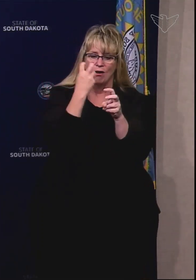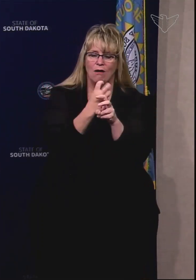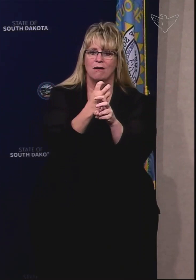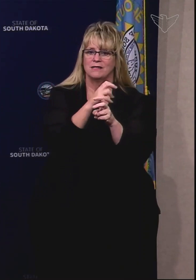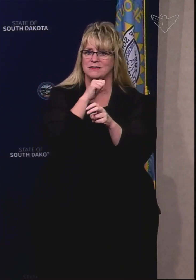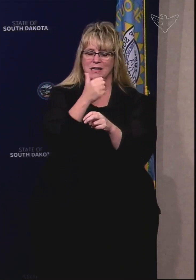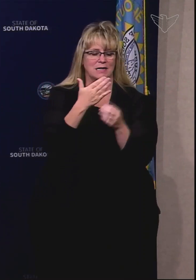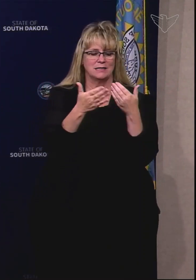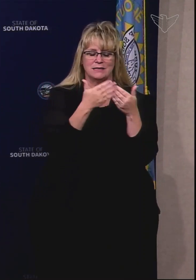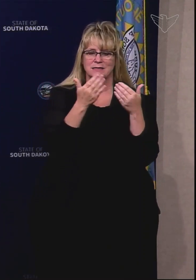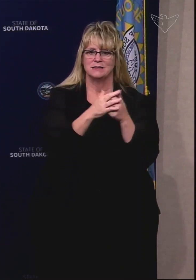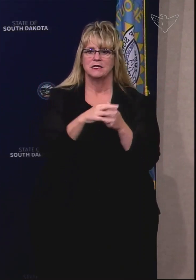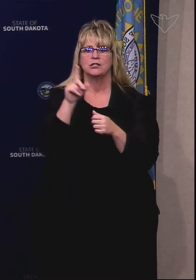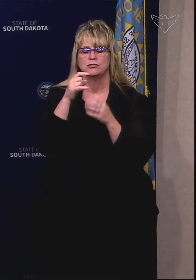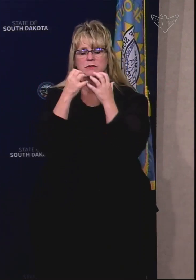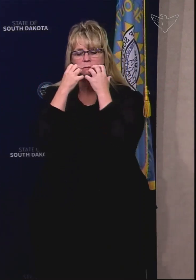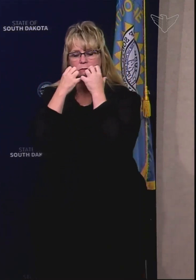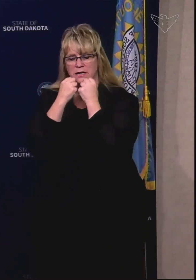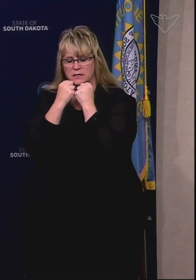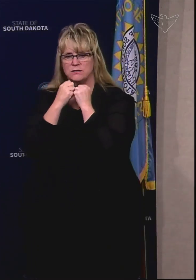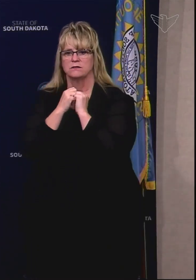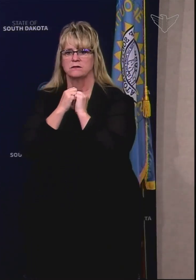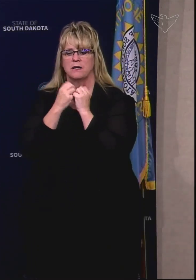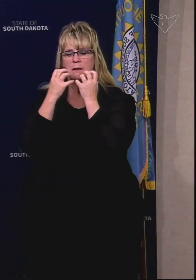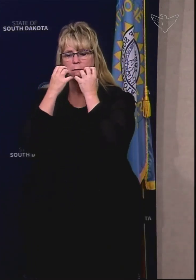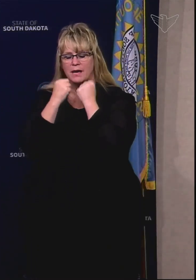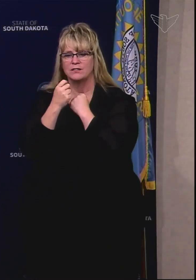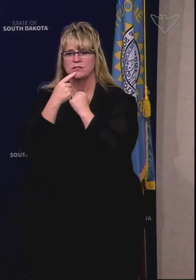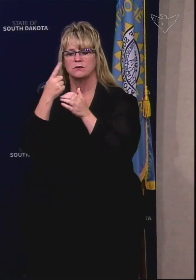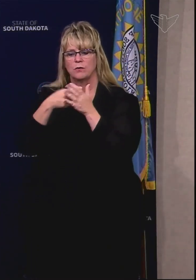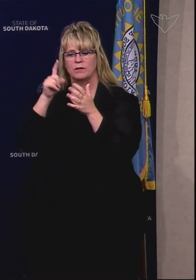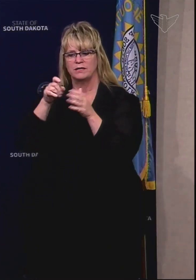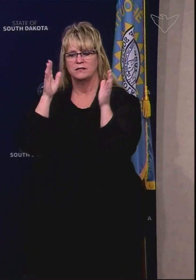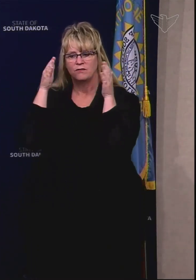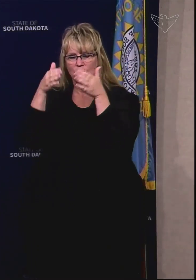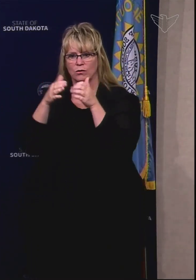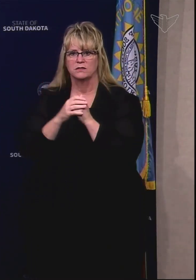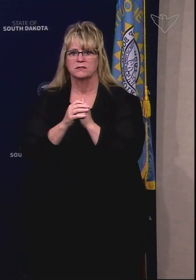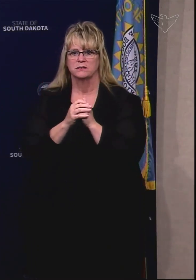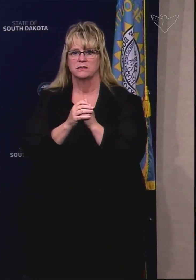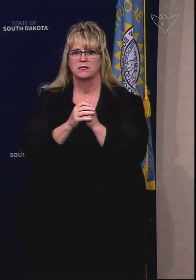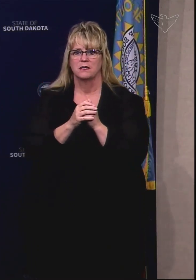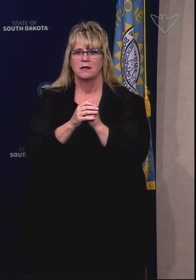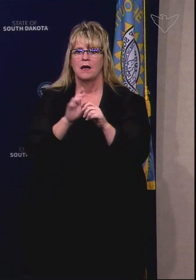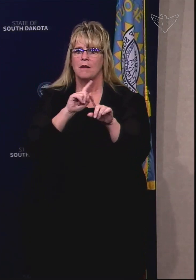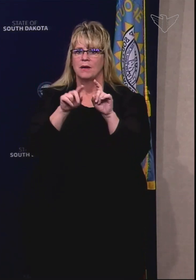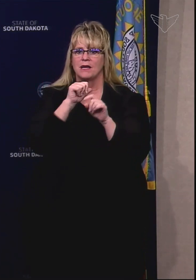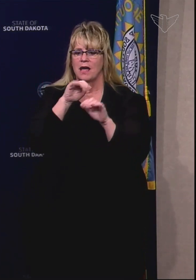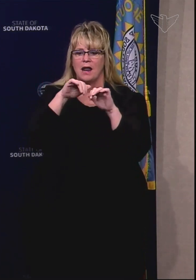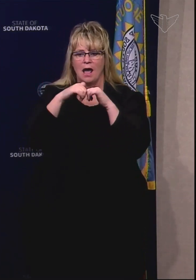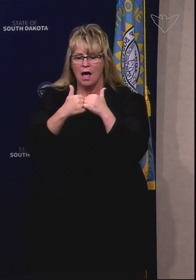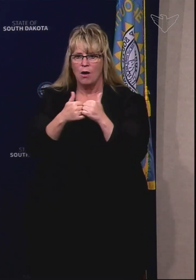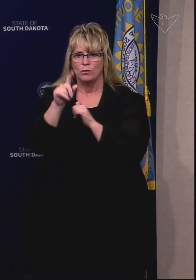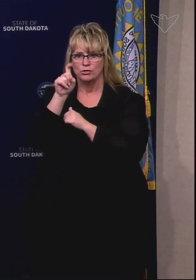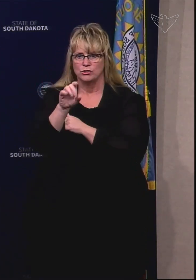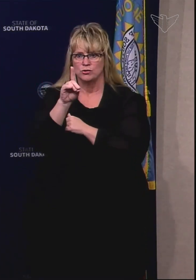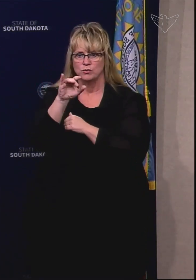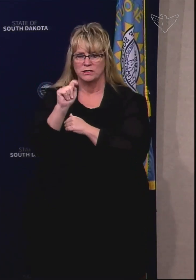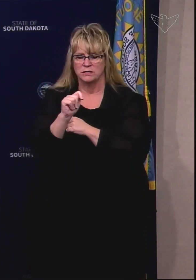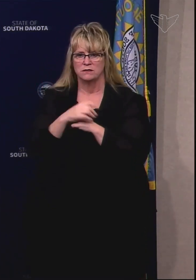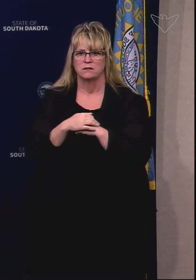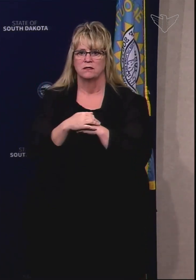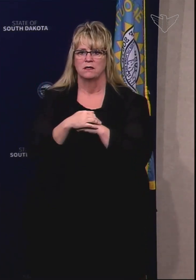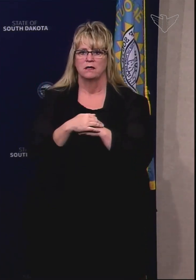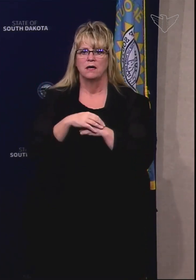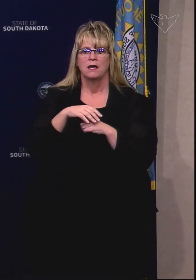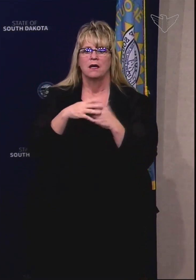dispassionate. Passion tells us what we need to focus on, but not how we ought to do it. Our form of